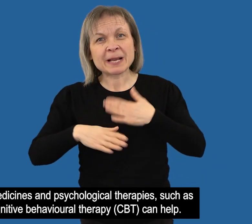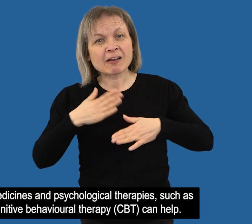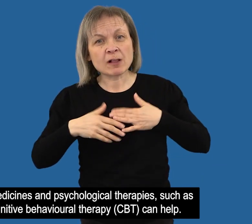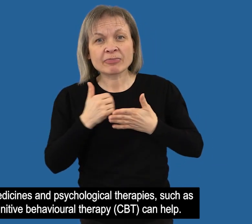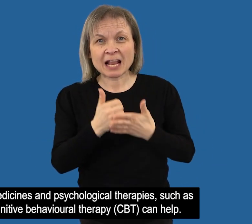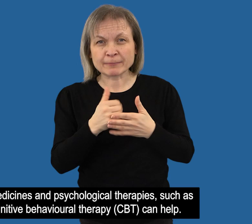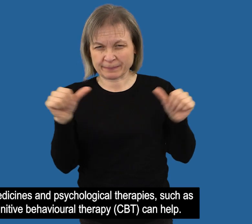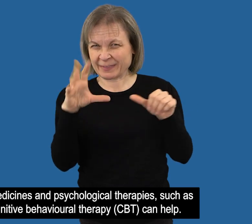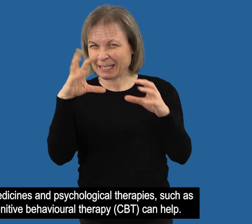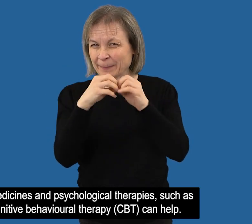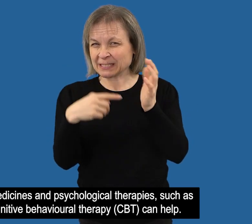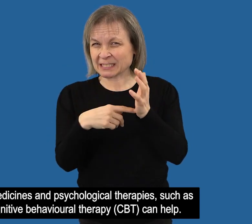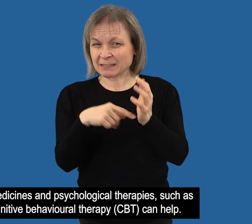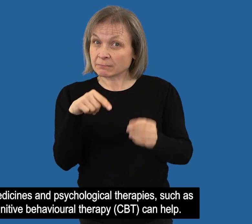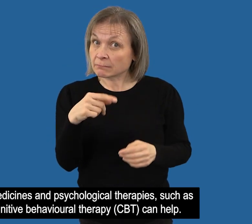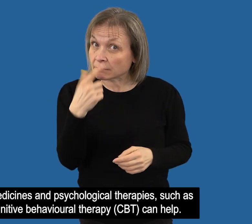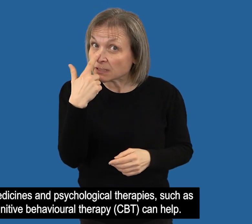CBT, can help.